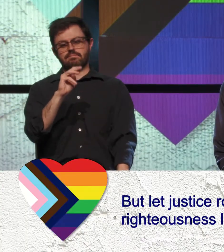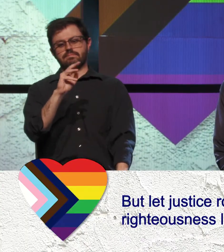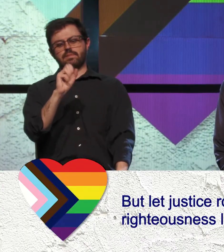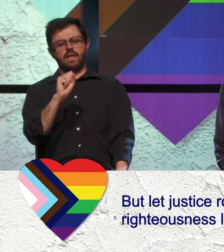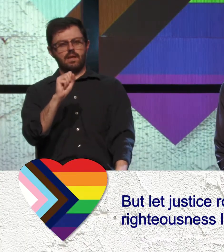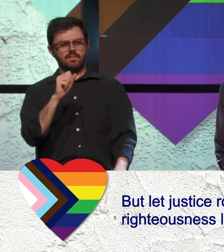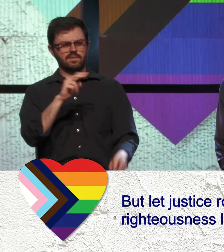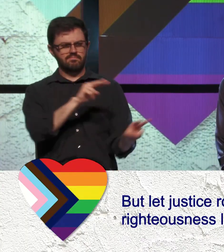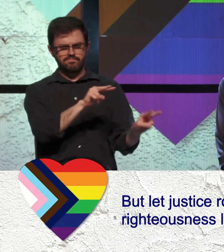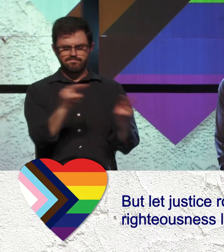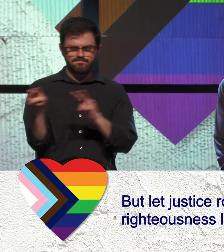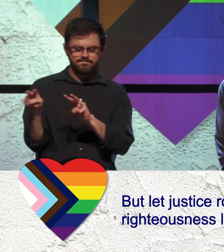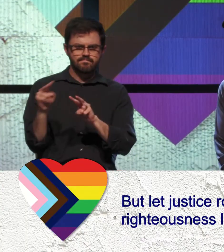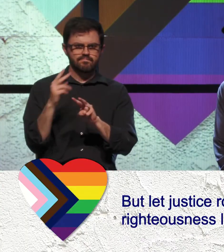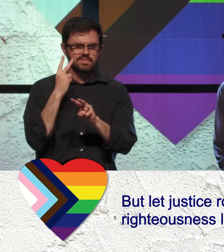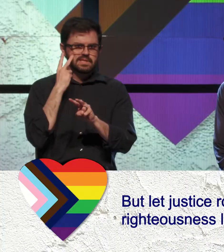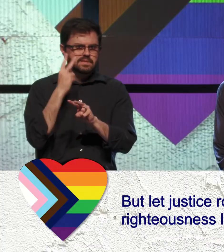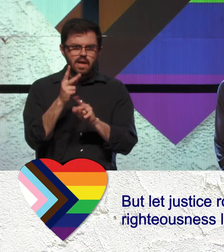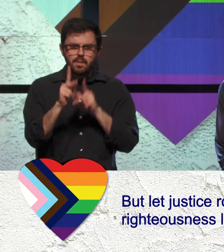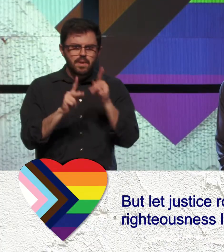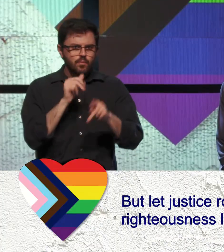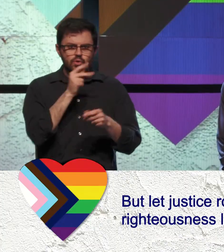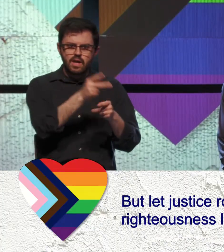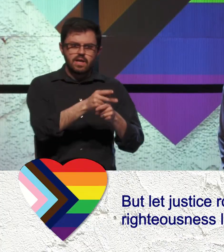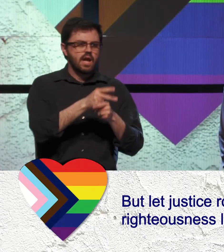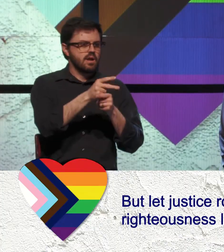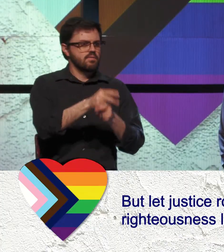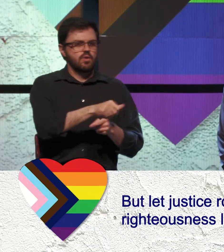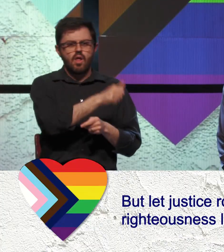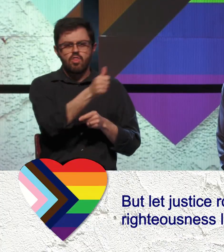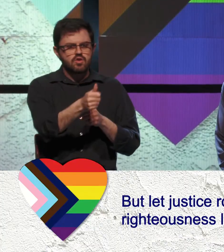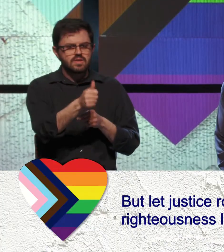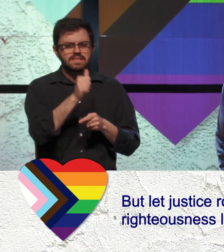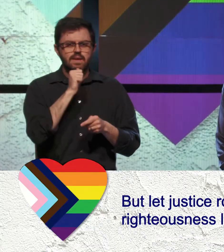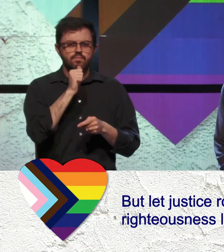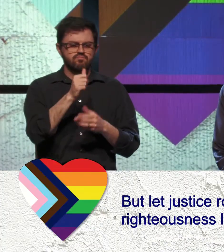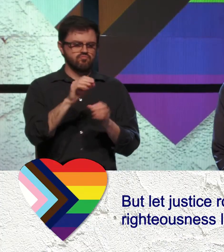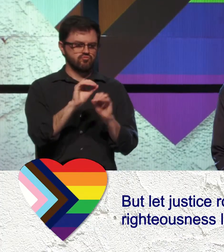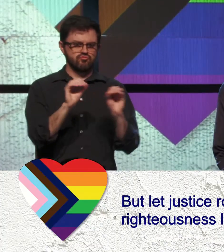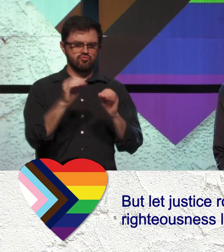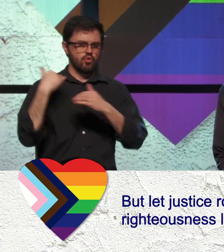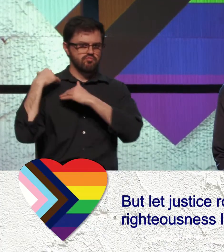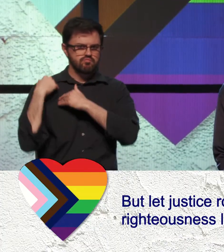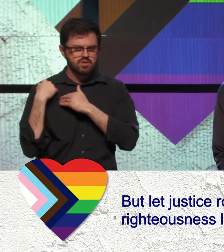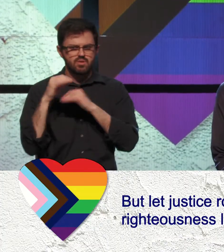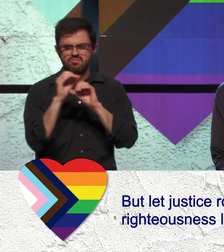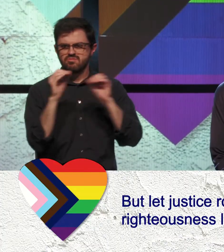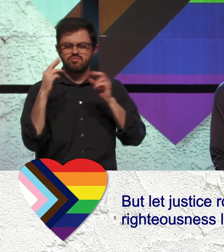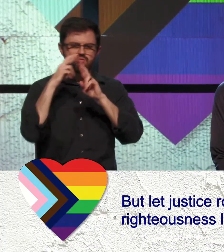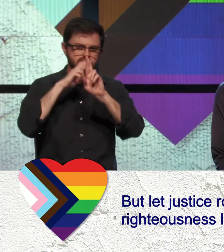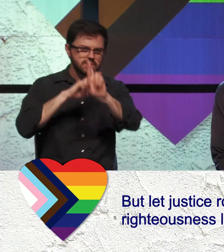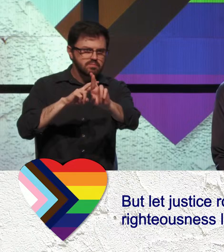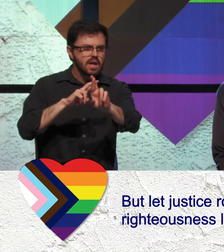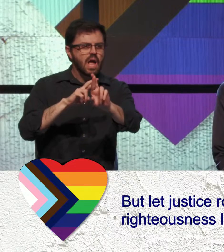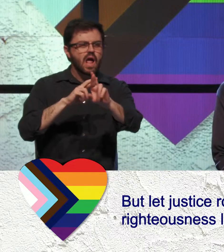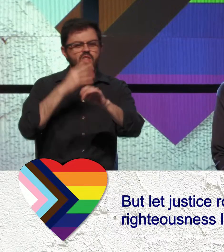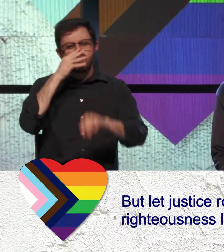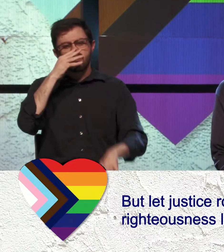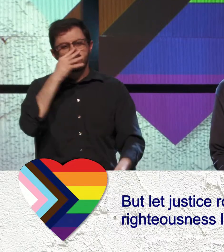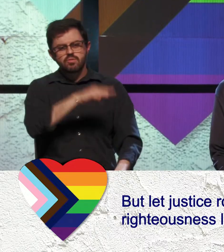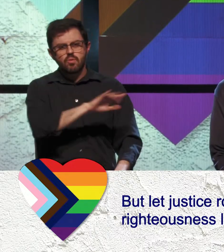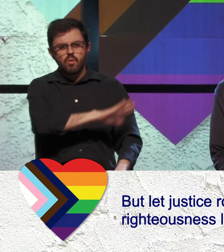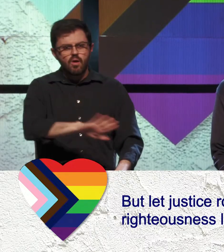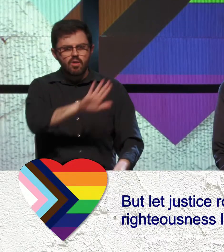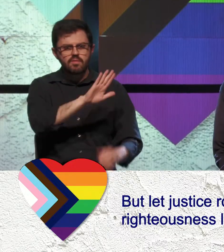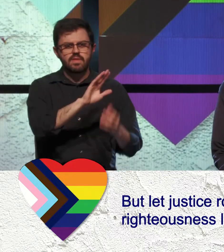the lack of responsibility, the lack of respect, the lack of knowing the needs of the people. And he looked at the leadership and he said, you can